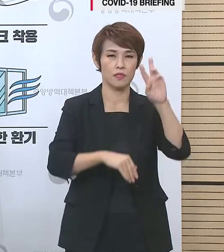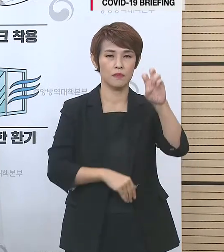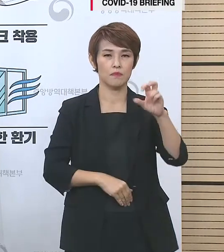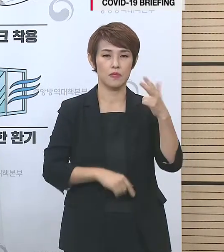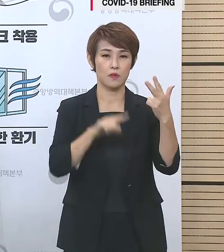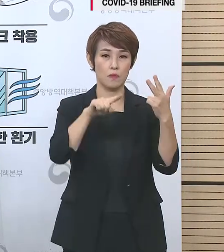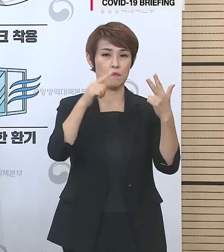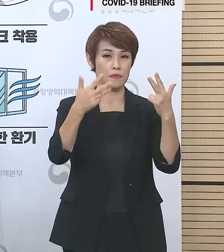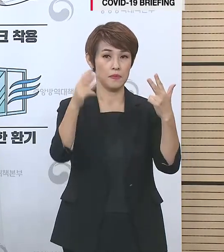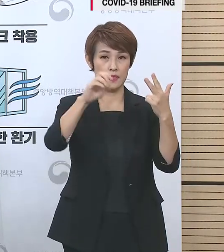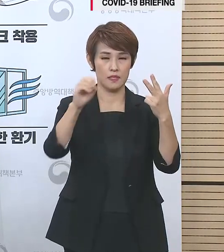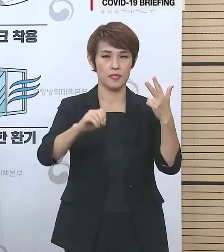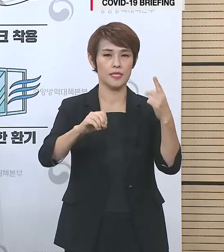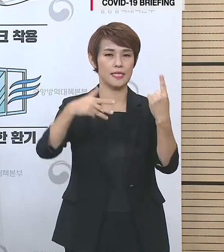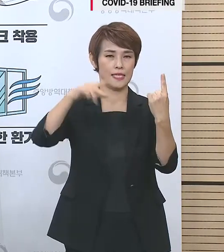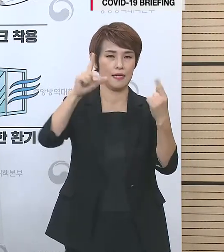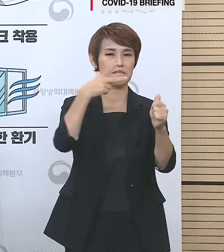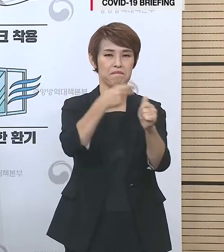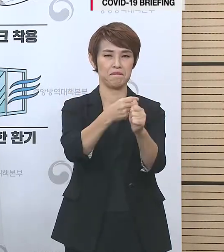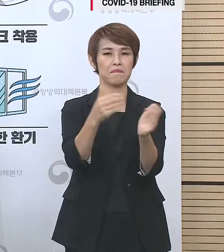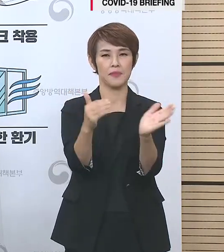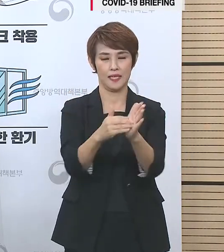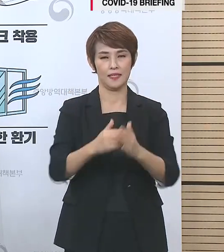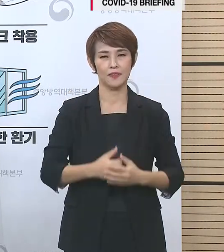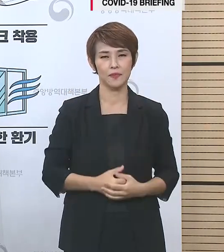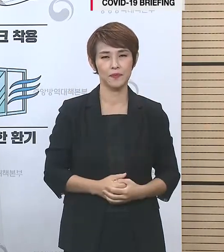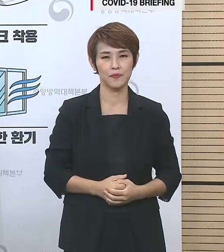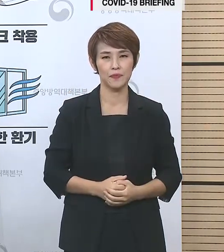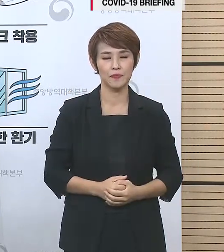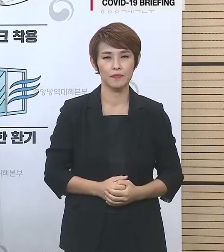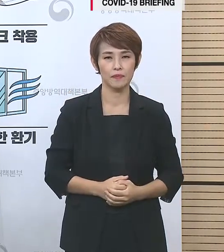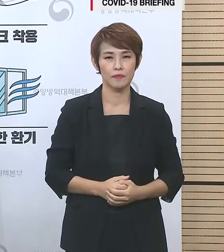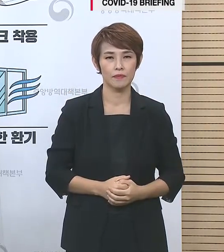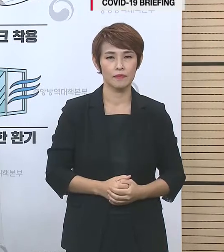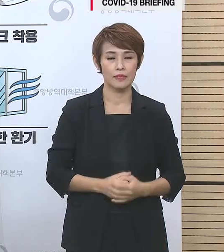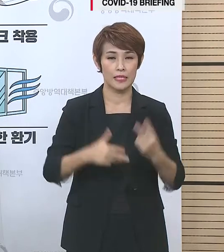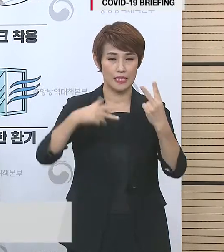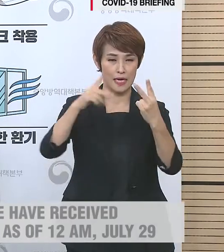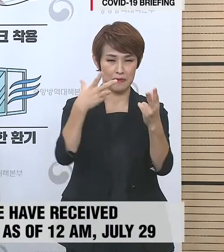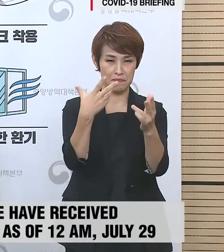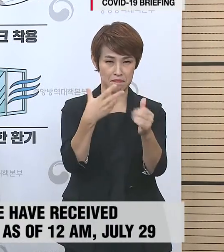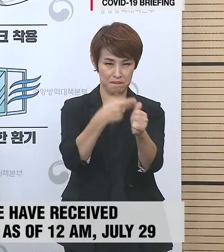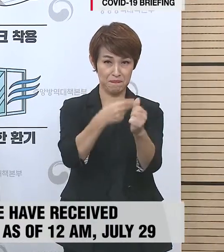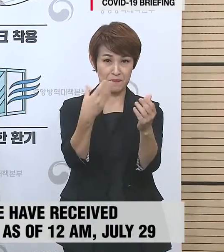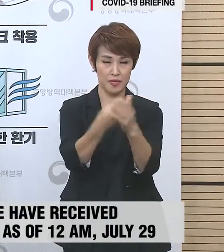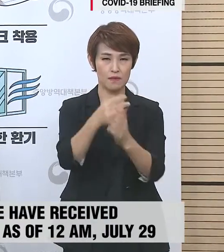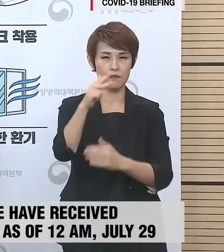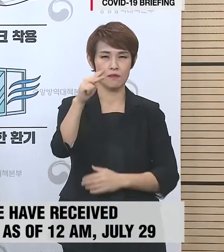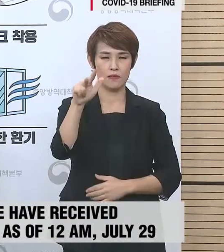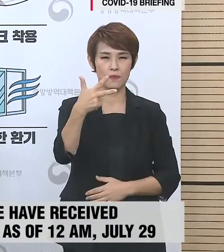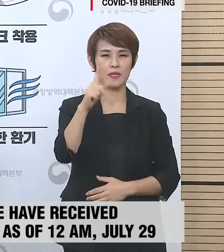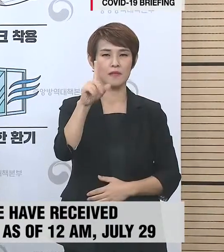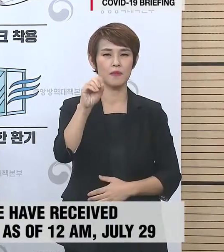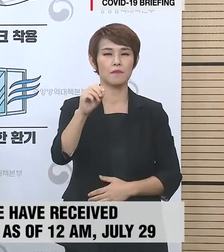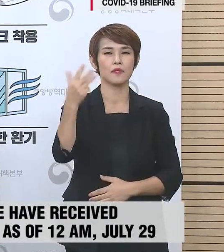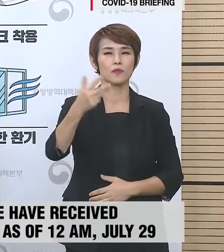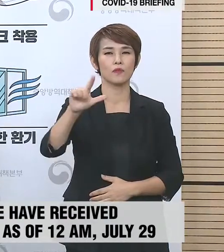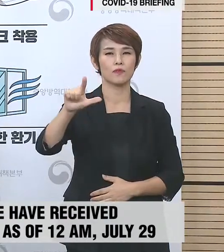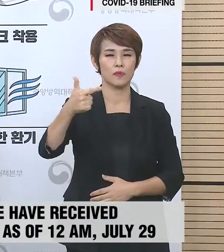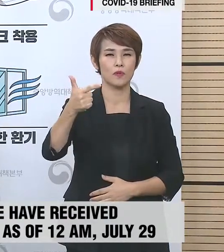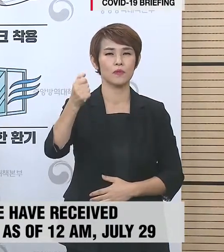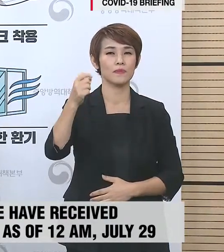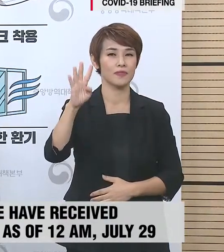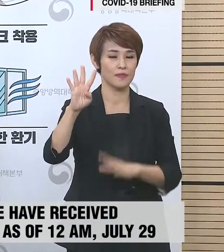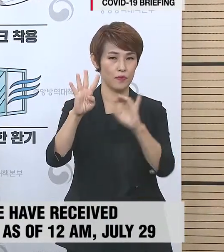18,382,137 people have received their first dose of the COVID-19 vaccine, which accounts for about 35.8% of the